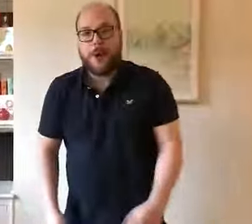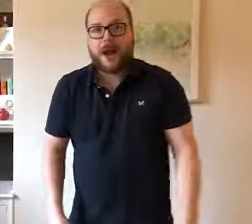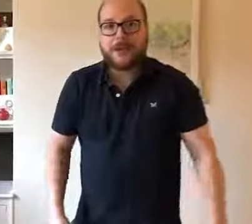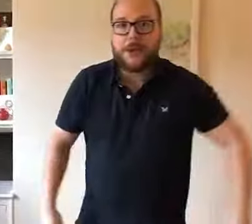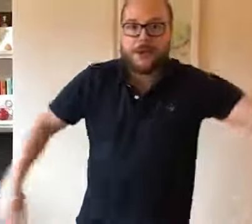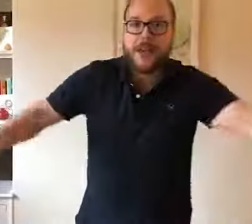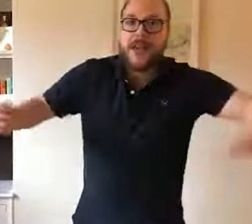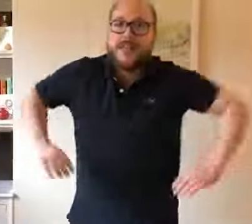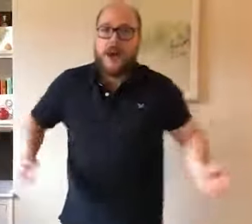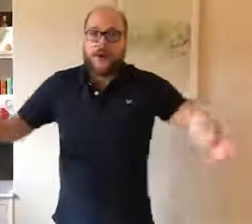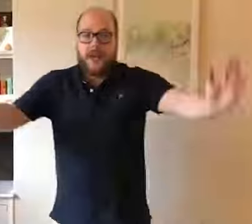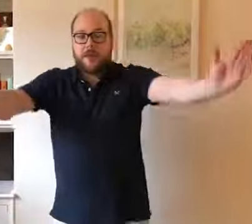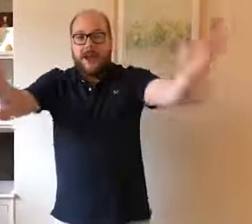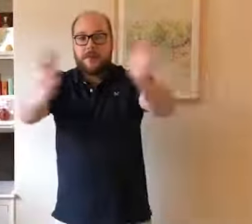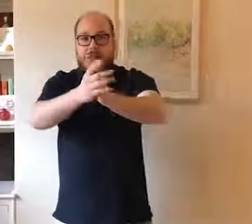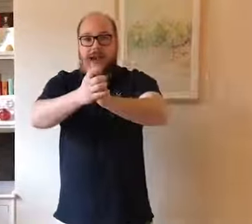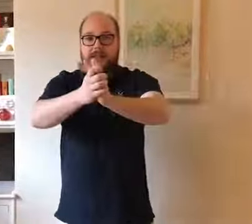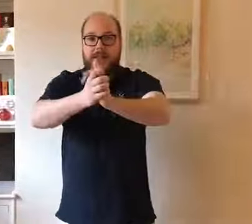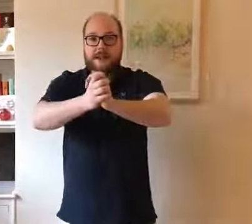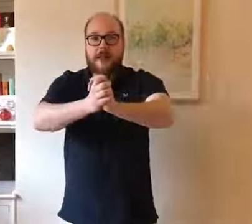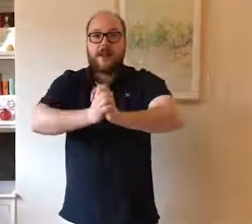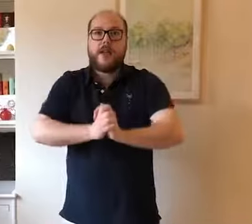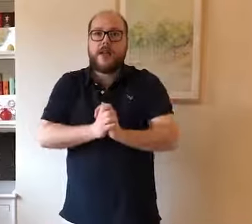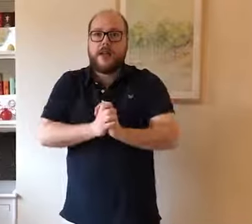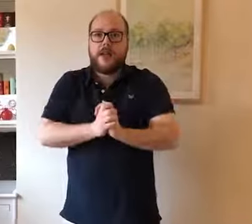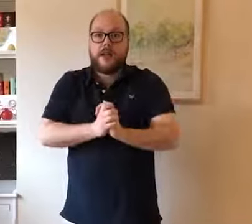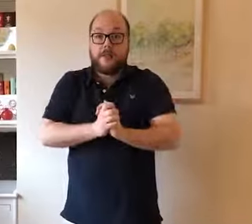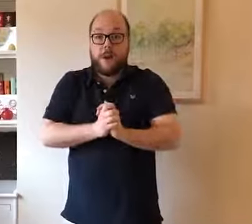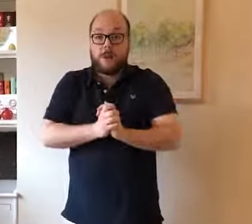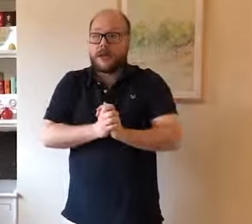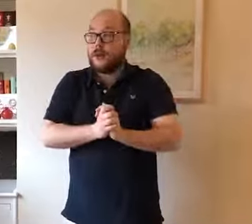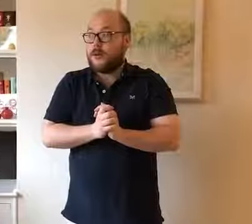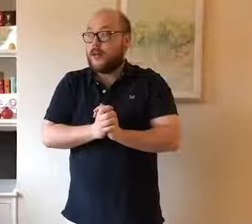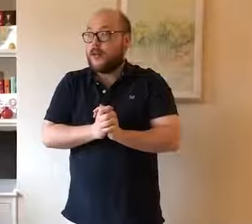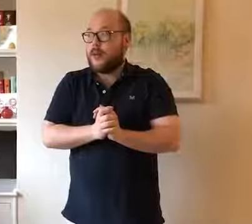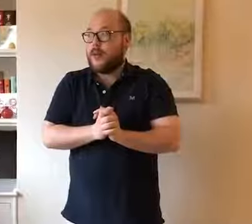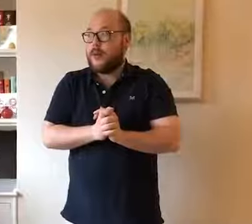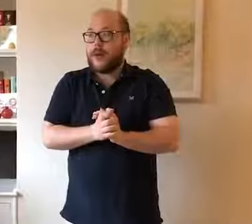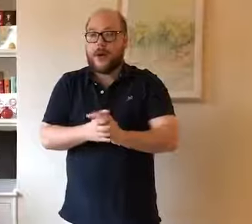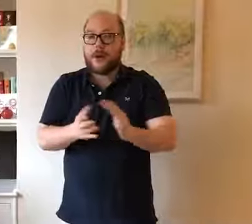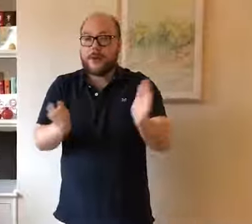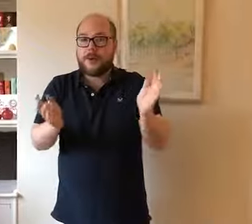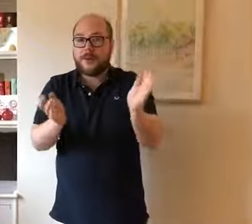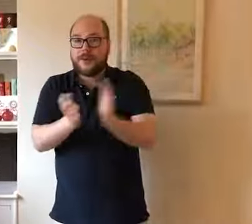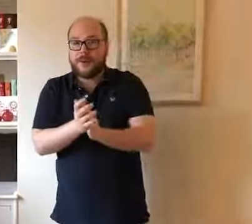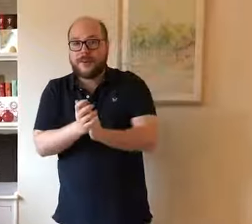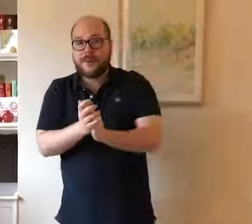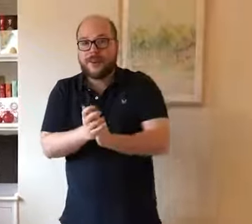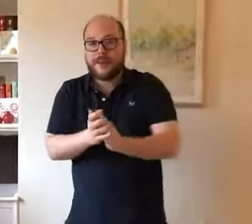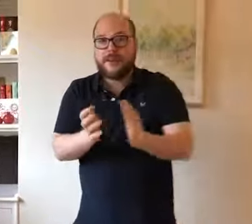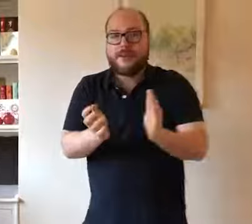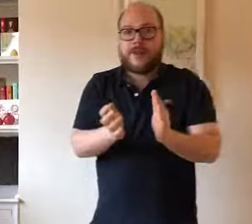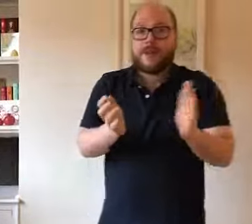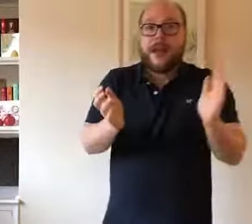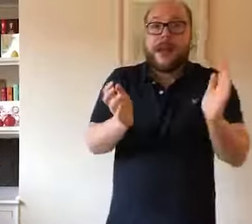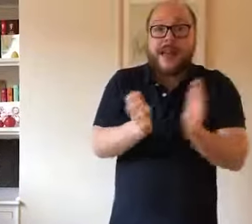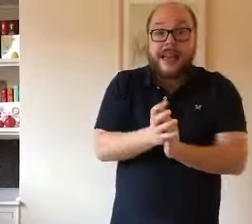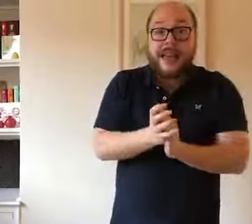MacDonald. So get your clapping hands together for Old MacDonald. Here we go. E-E-O. E